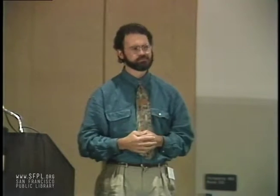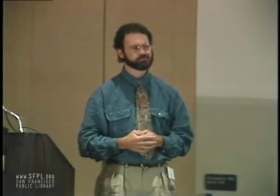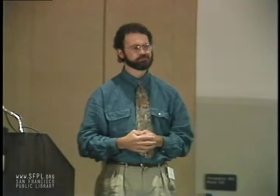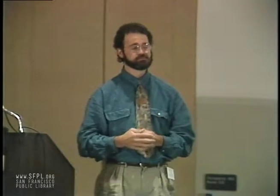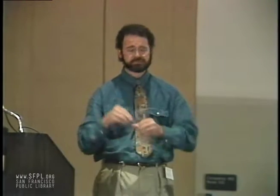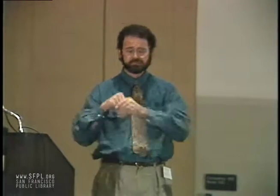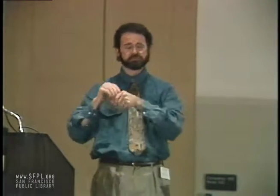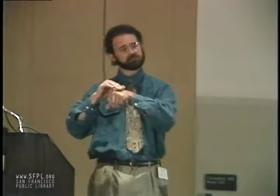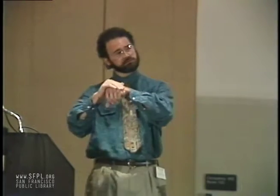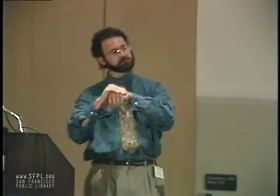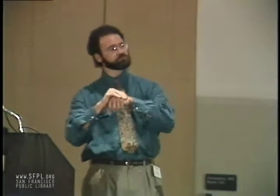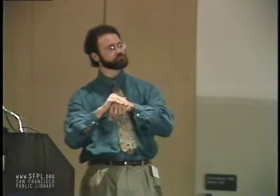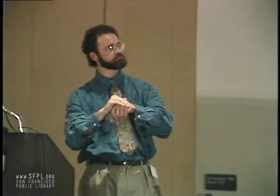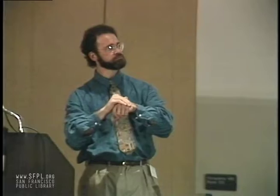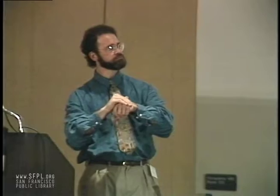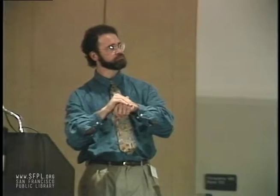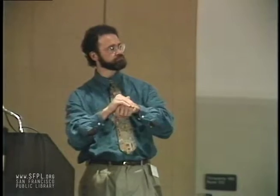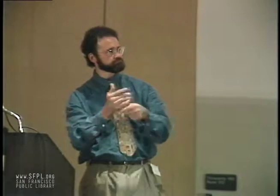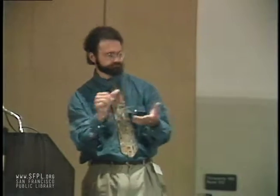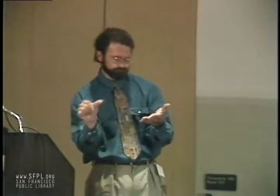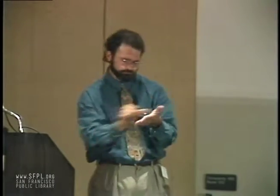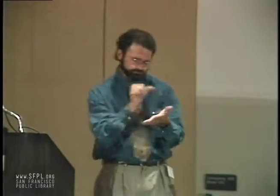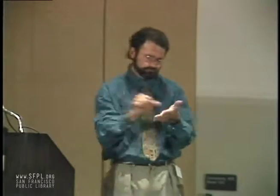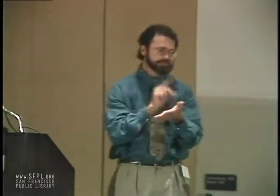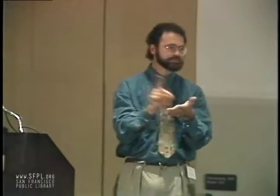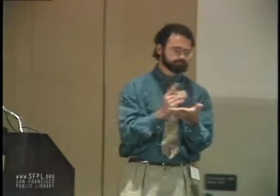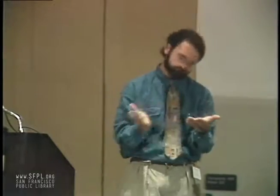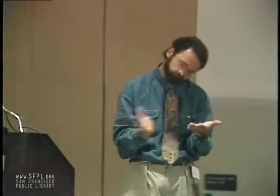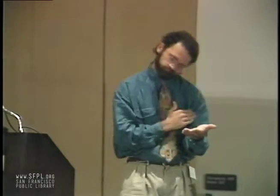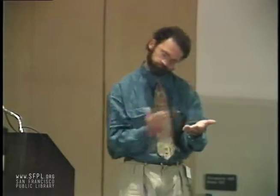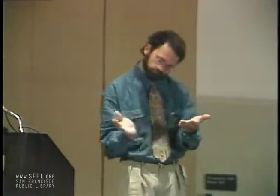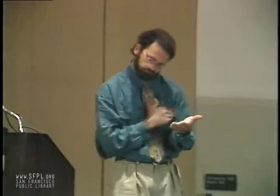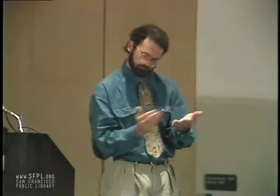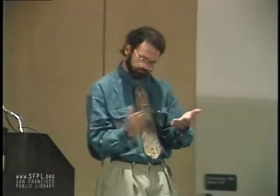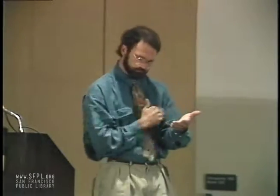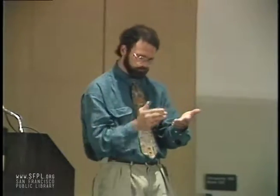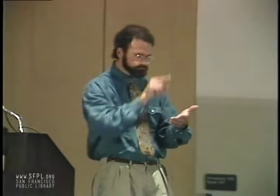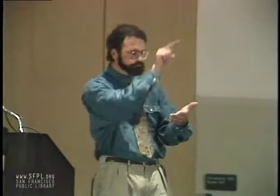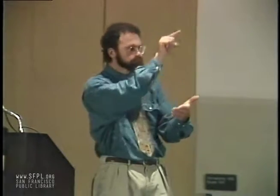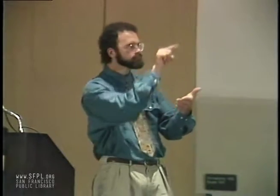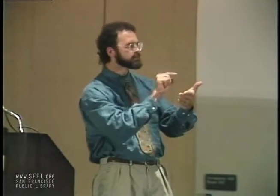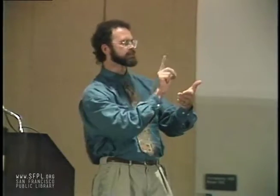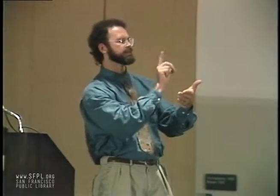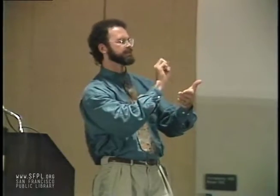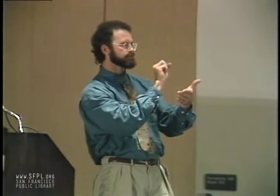Now, the word deaf. If you look it up in the dictionary,